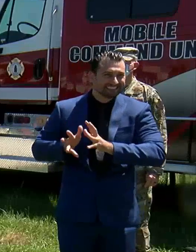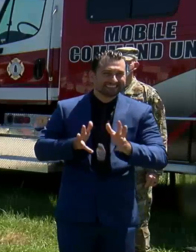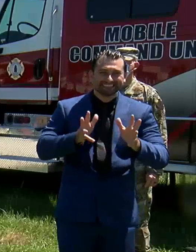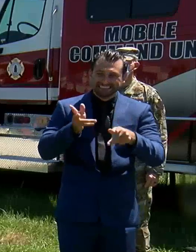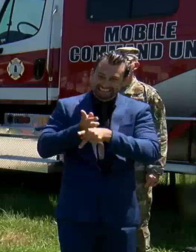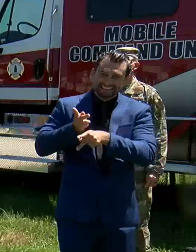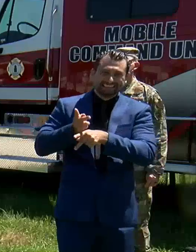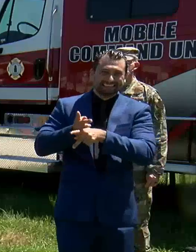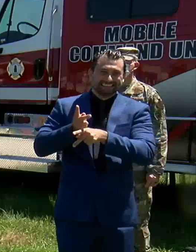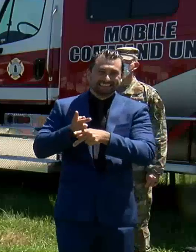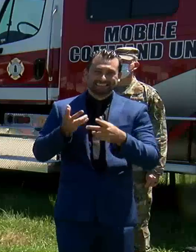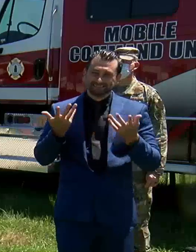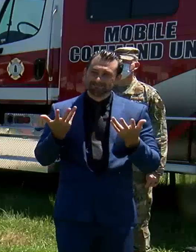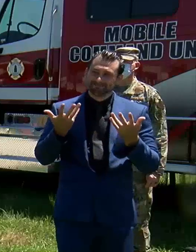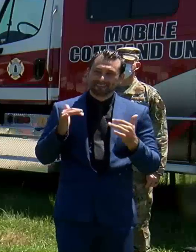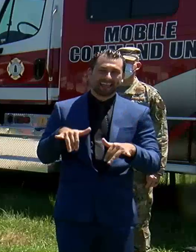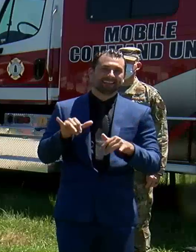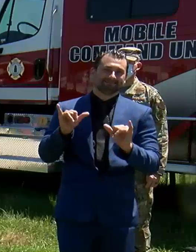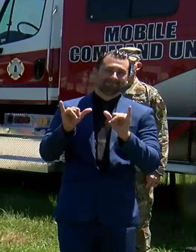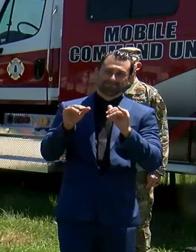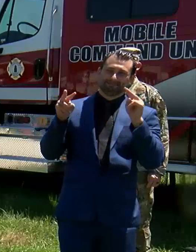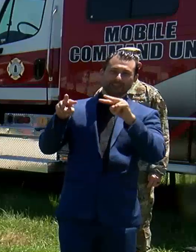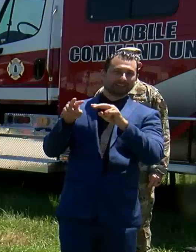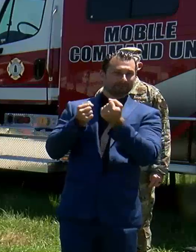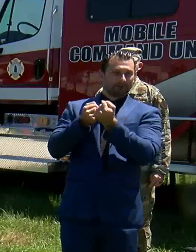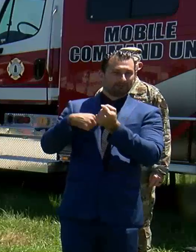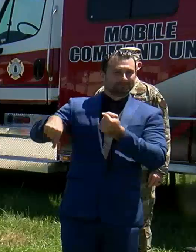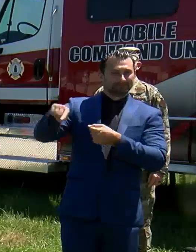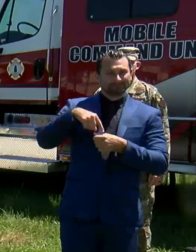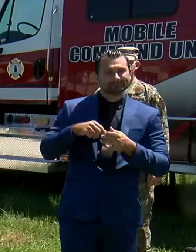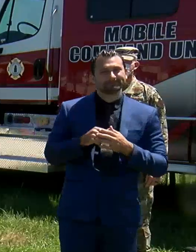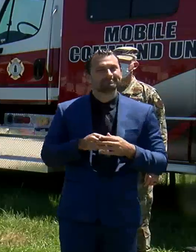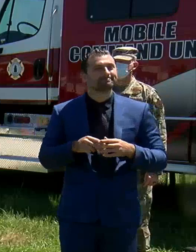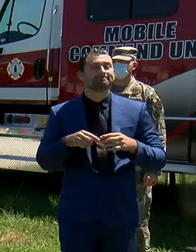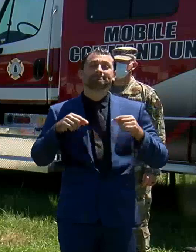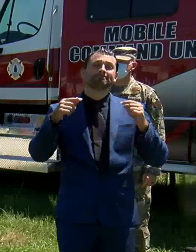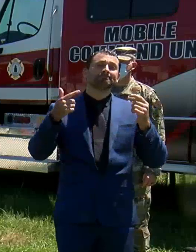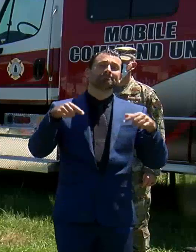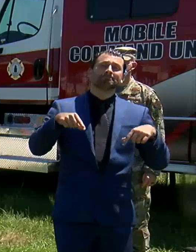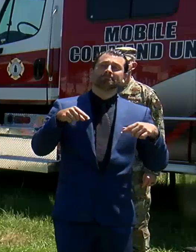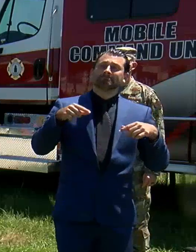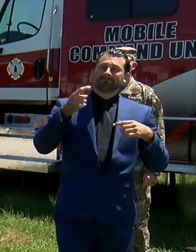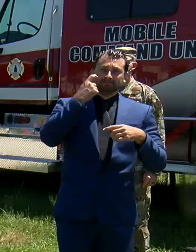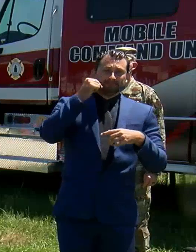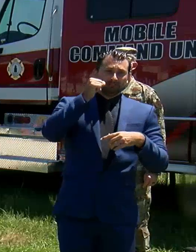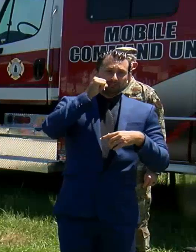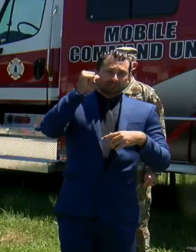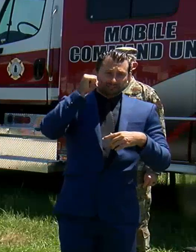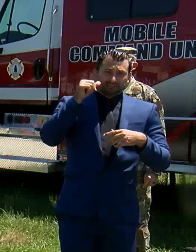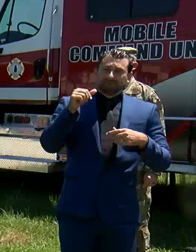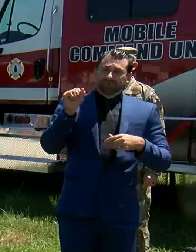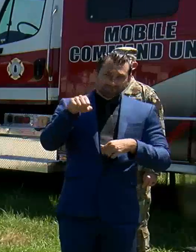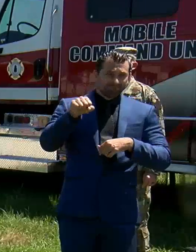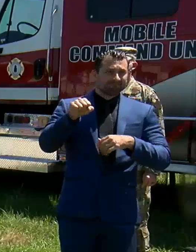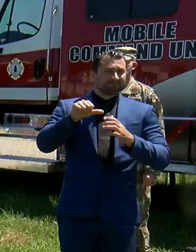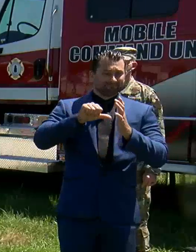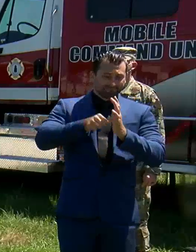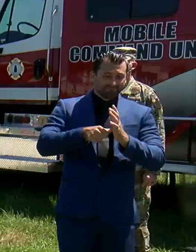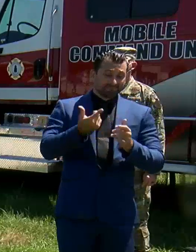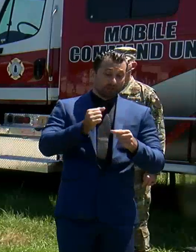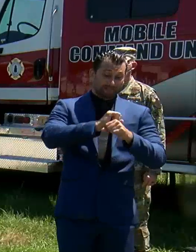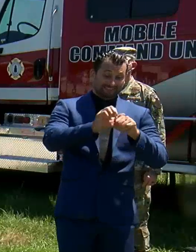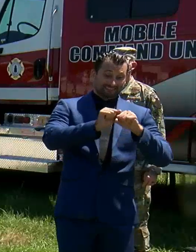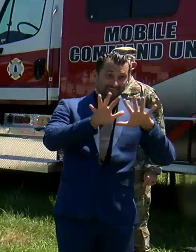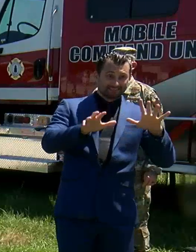there are limits in place for most services for adults. Given the effect COVID-19 may have on mental health, behavioral